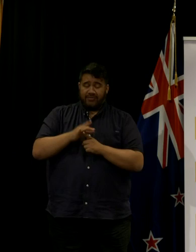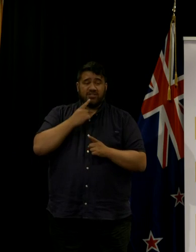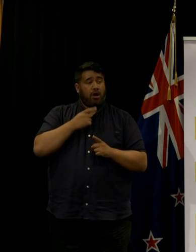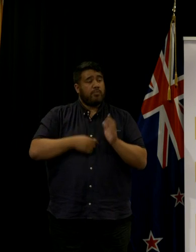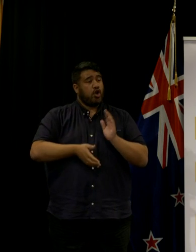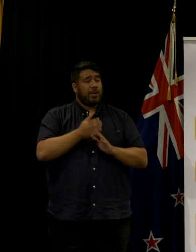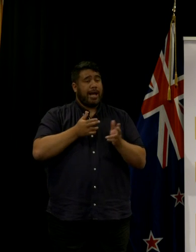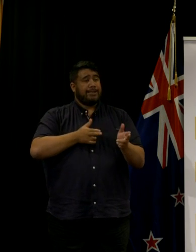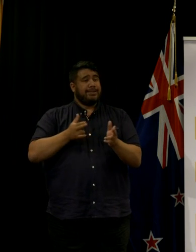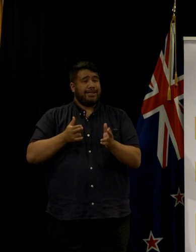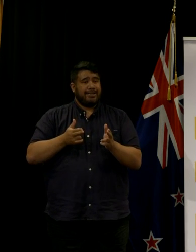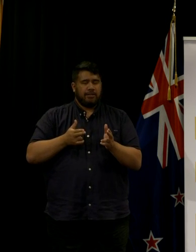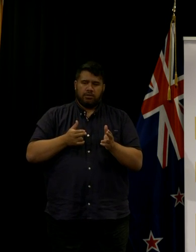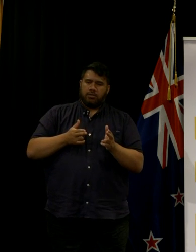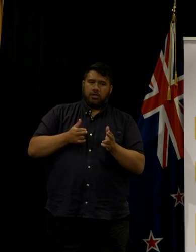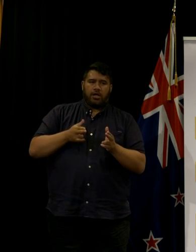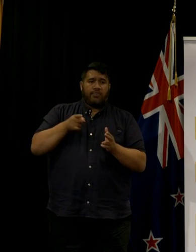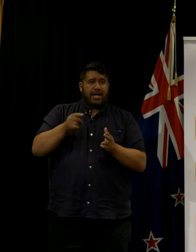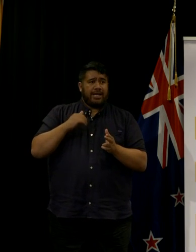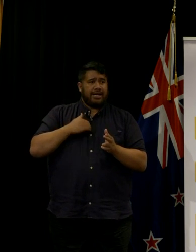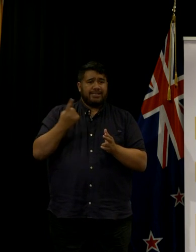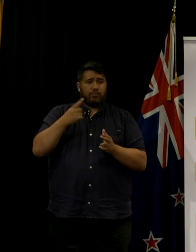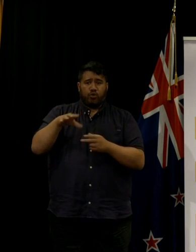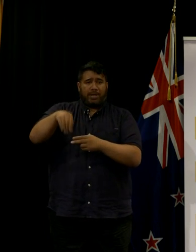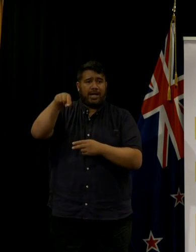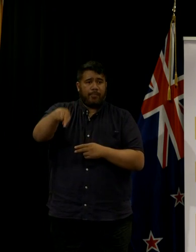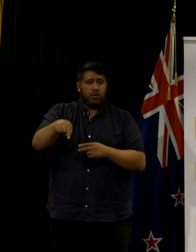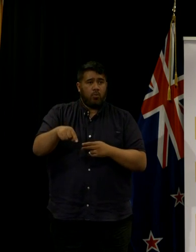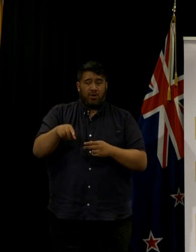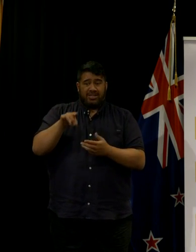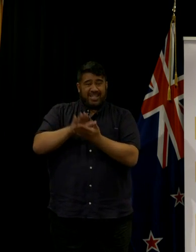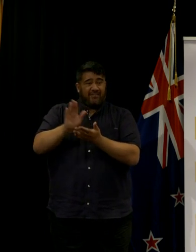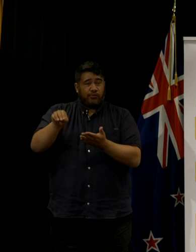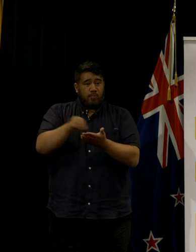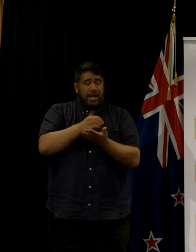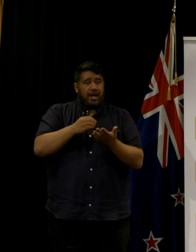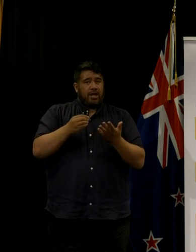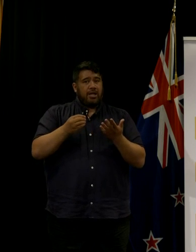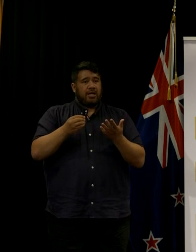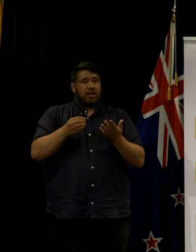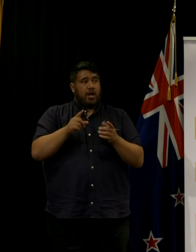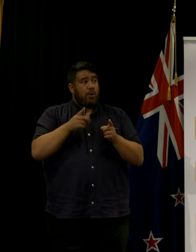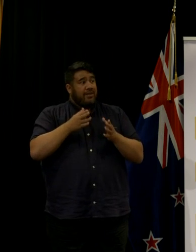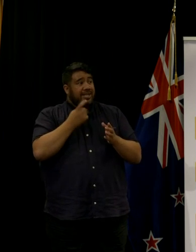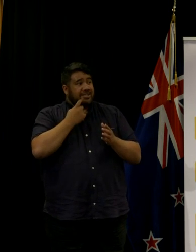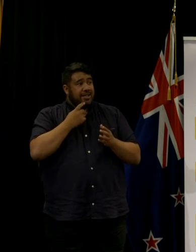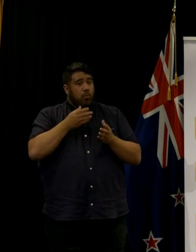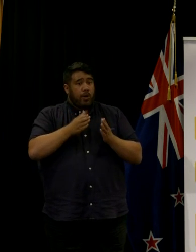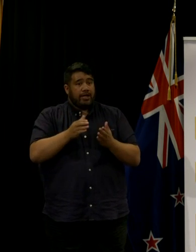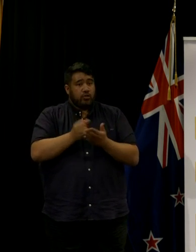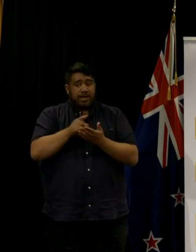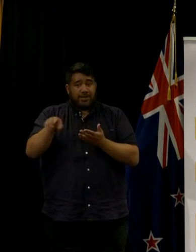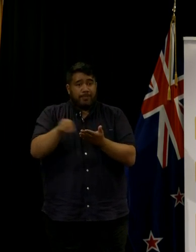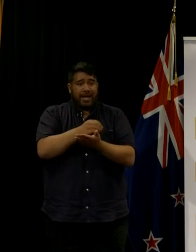may require search and rescue, there's no provision for them to pay for that, but rest assured that would be taking people out of the front